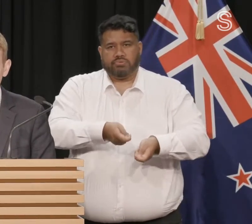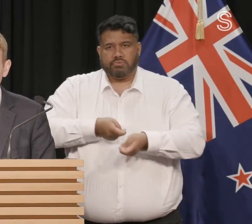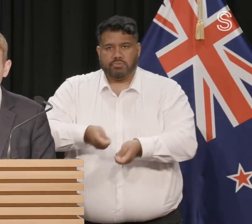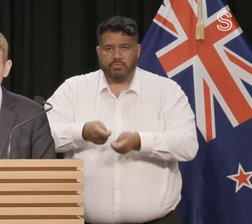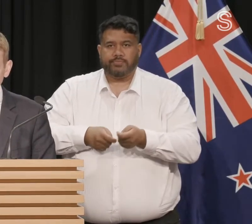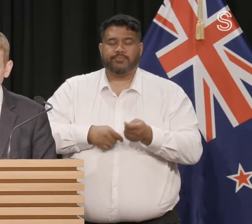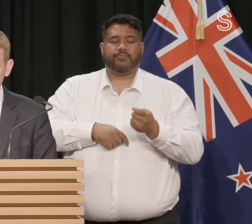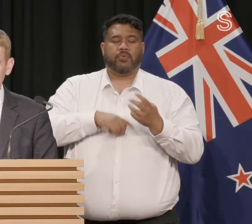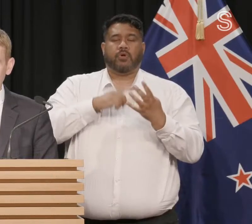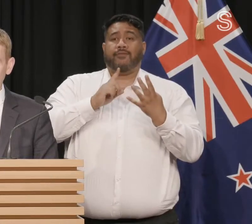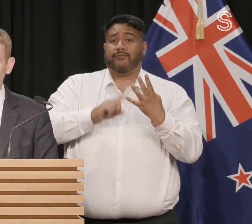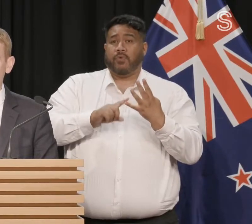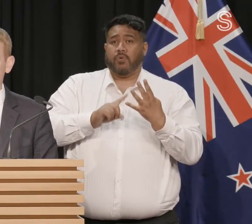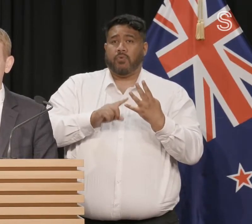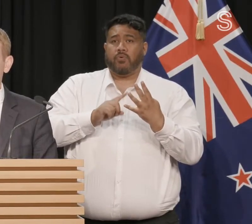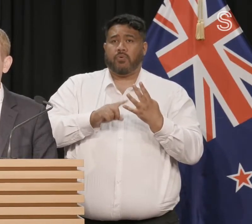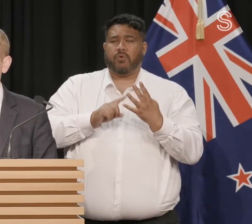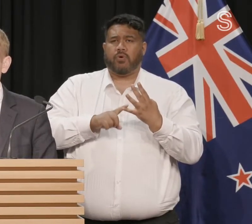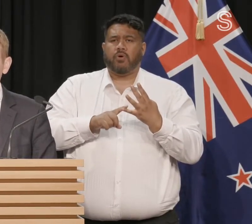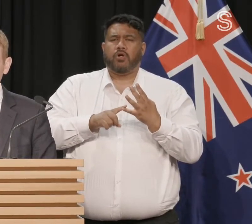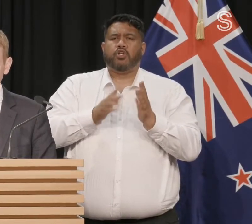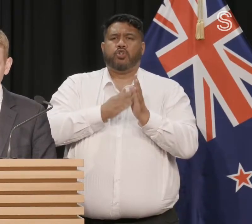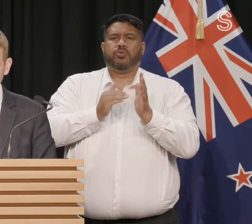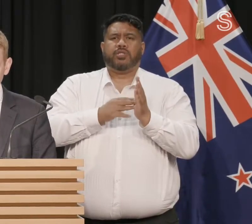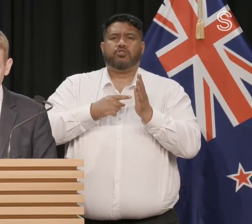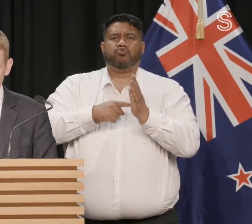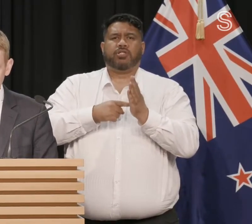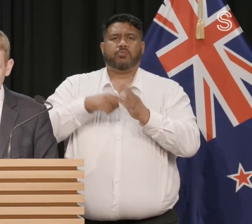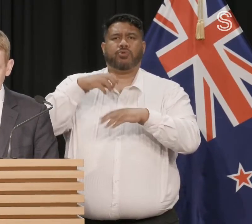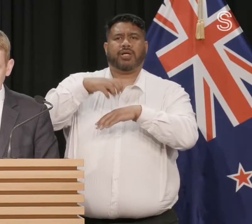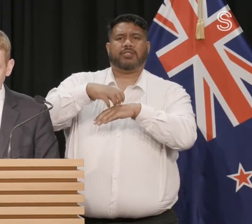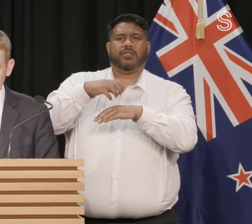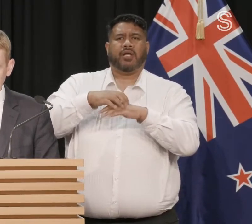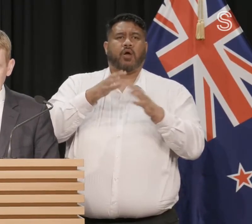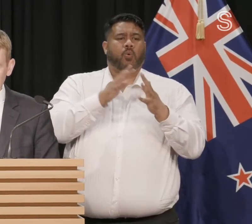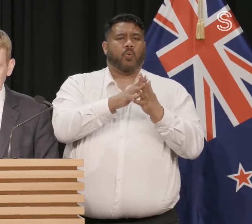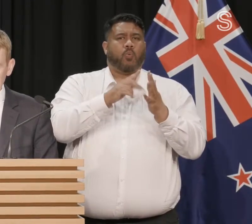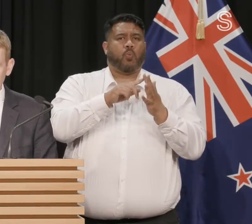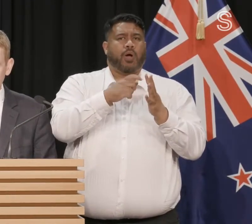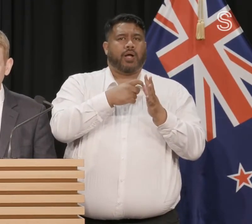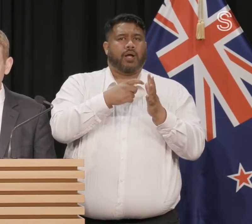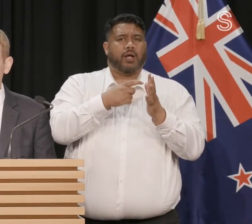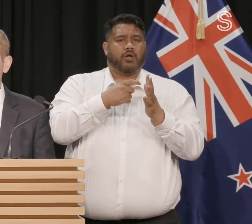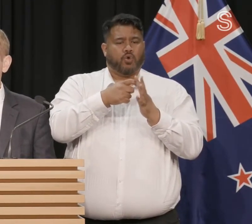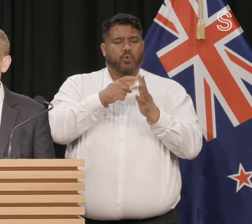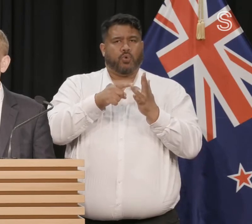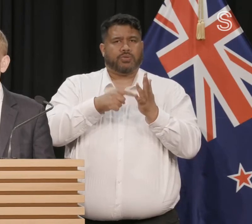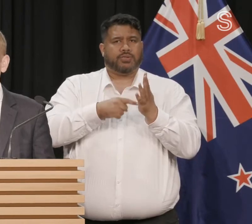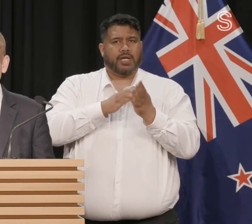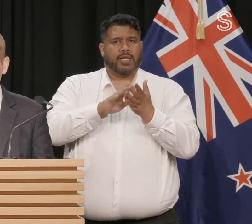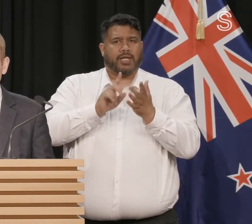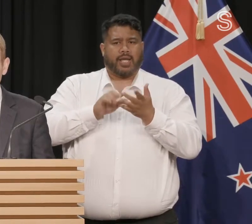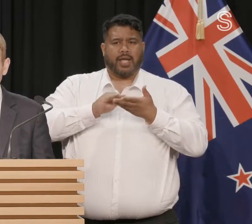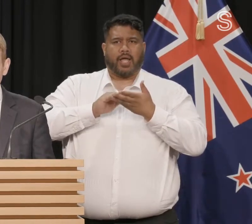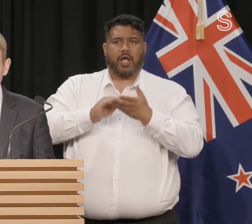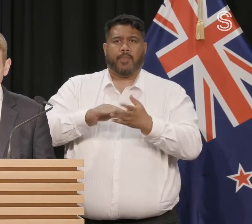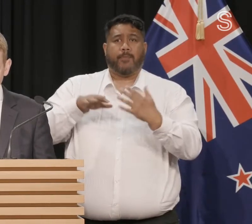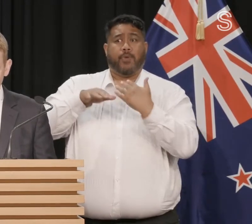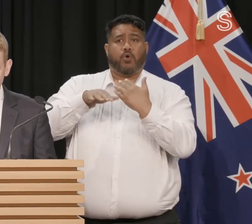Kotahi has ensured that all state highways in Auckland have been reopened. We stand at the ready to provide assistance where we